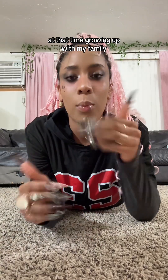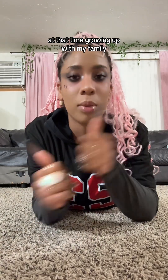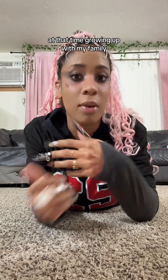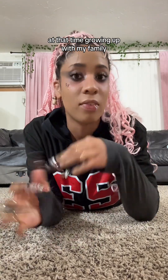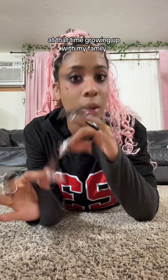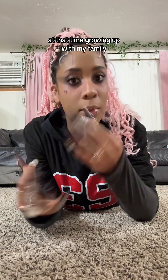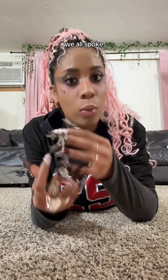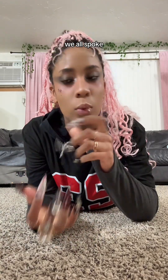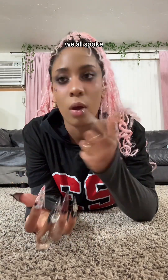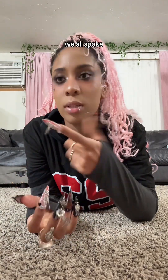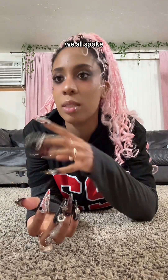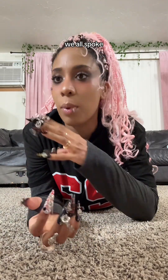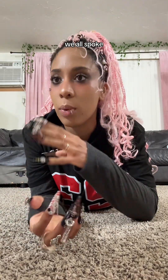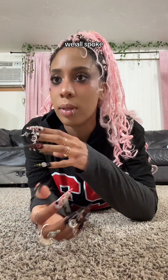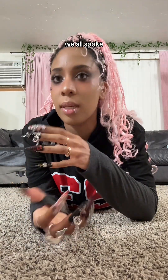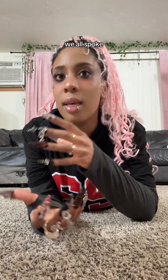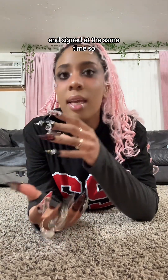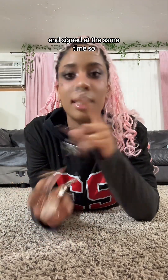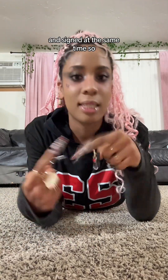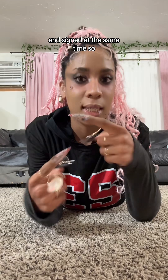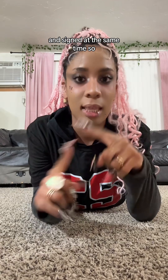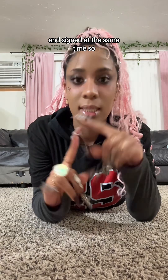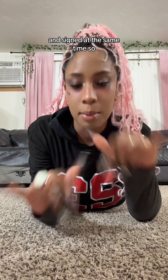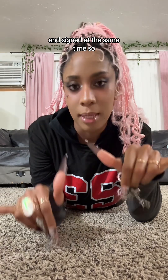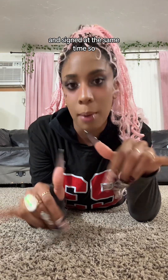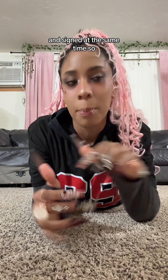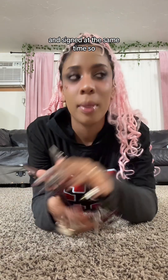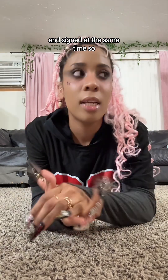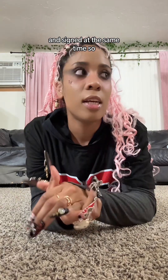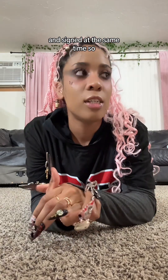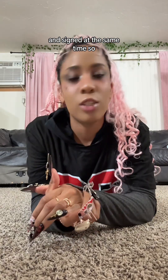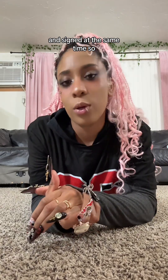with my family, we all spoke and signed at the same time. So